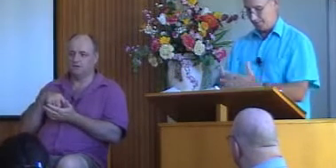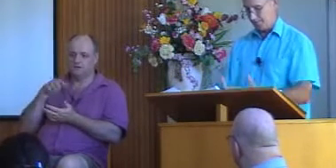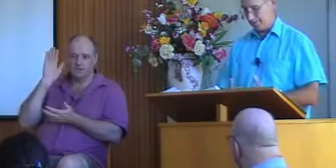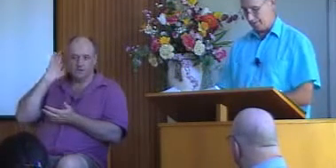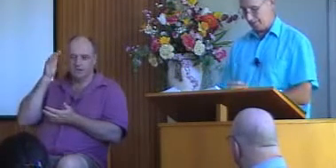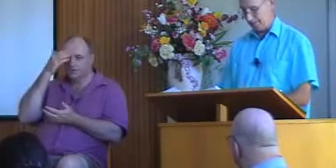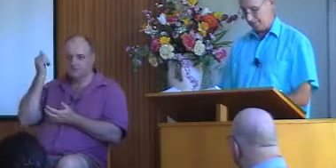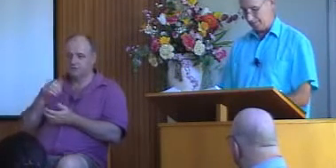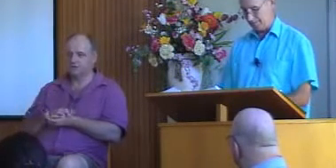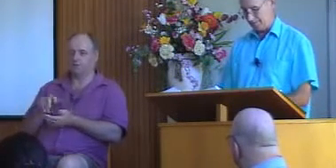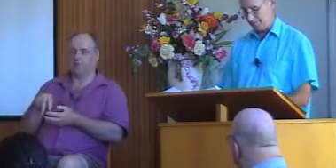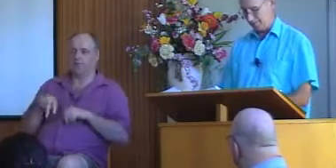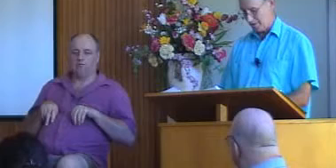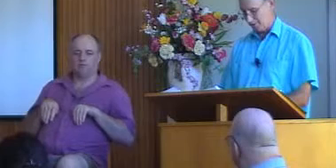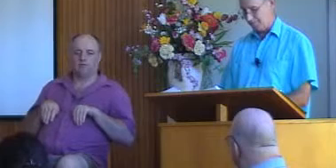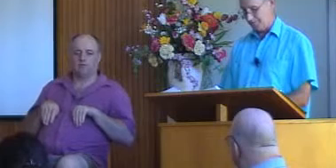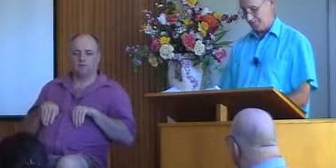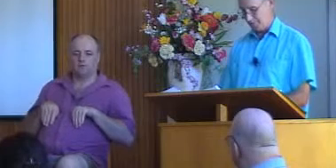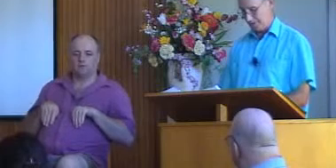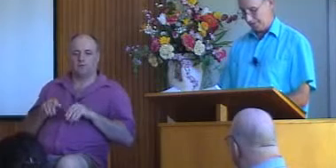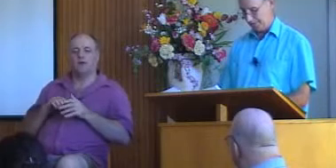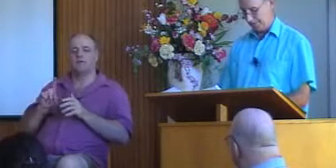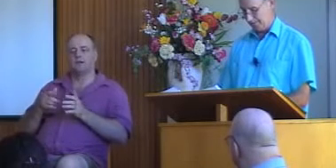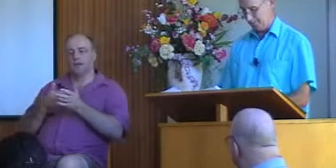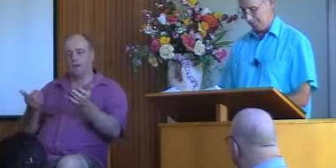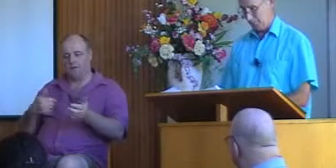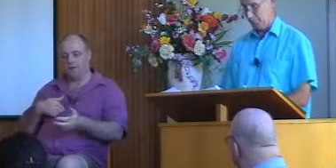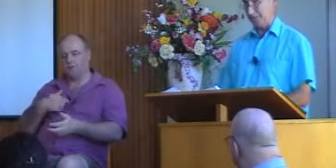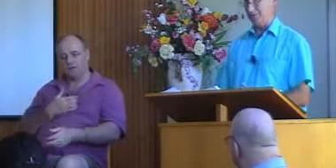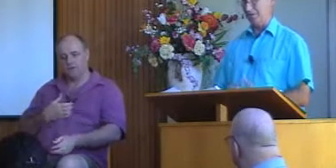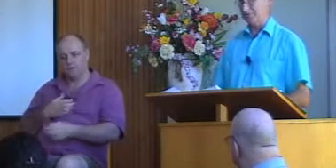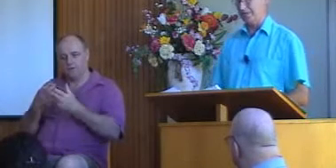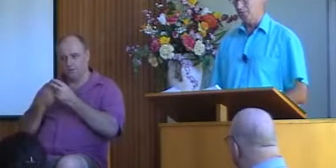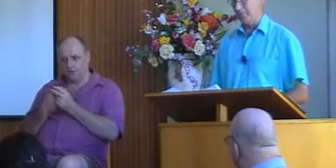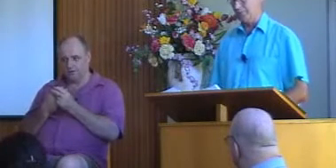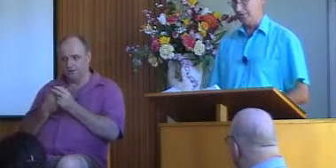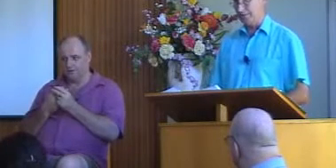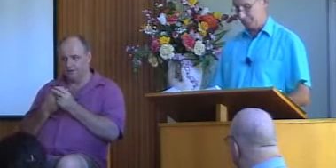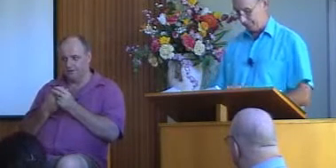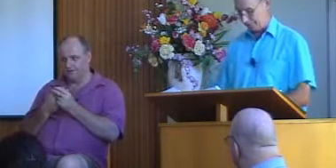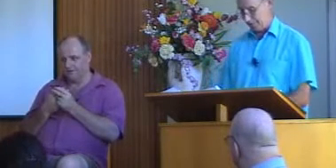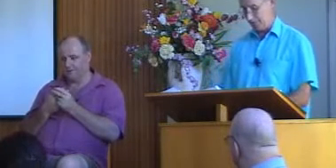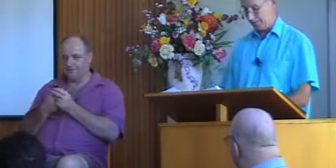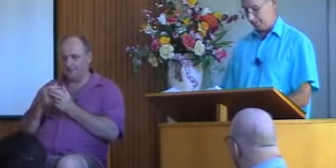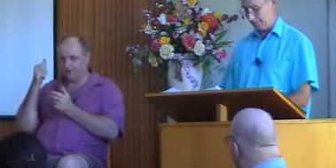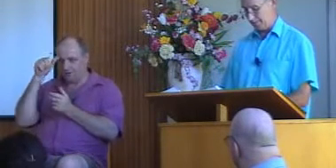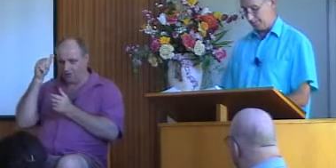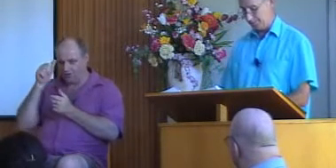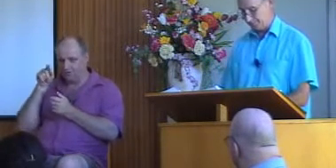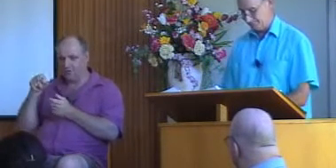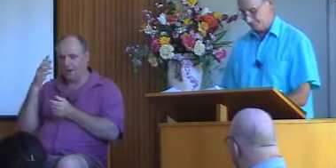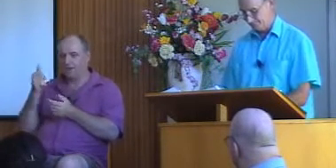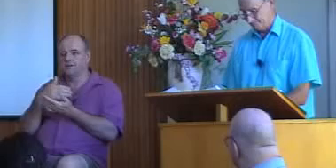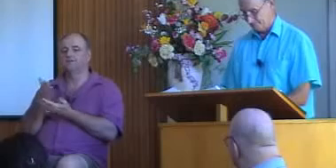But now I'm gathering knowledge, and I do understand. I wouldn't pretend to understand all of it, but I am definitely getting better at